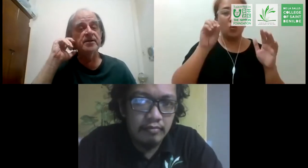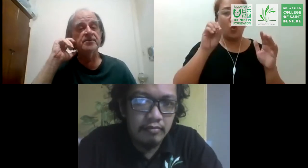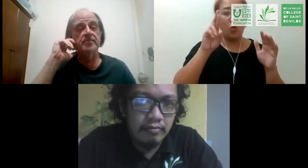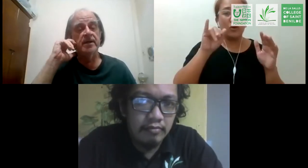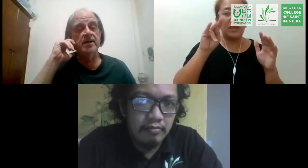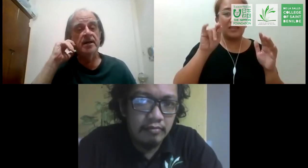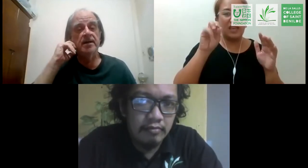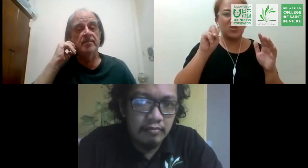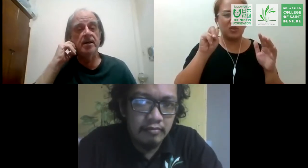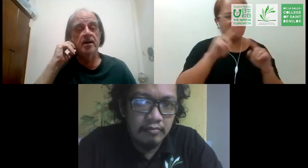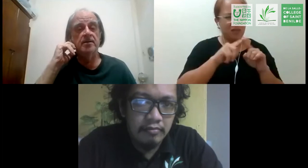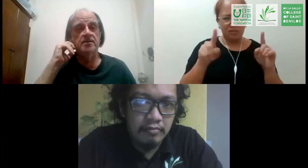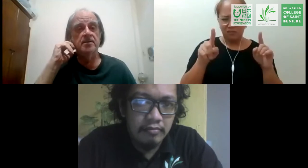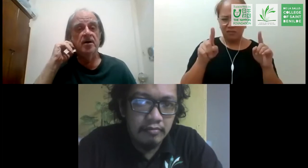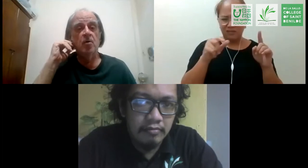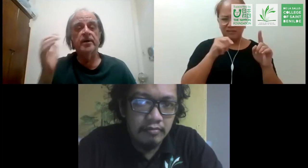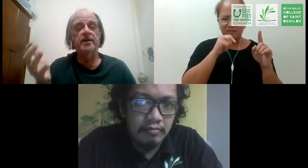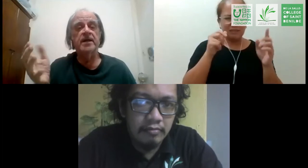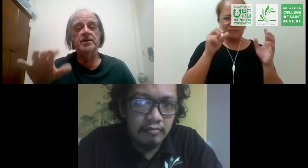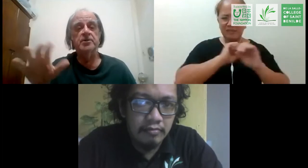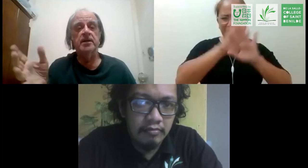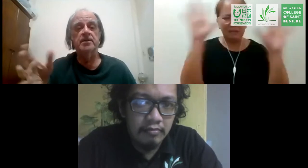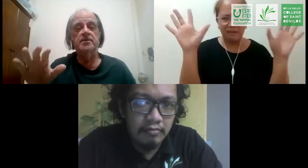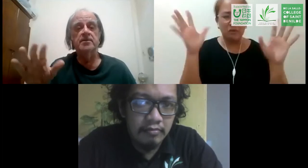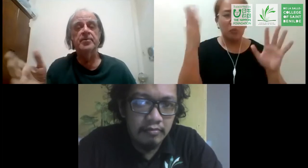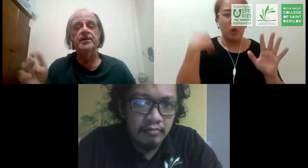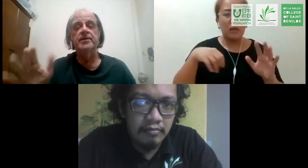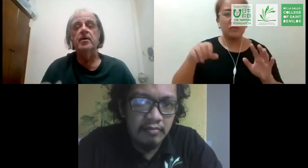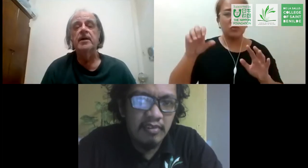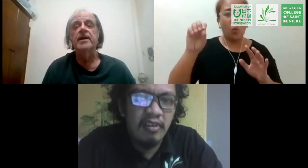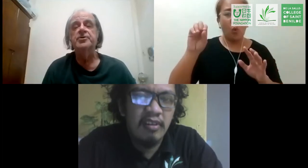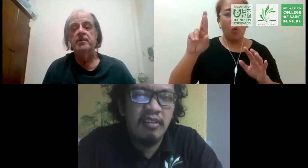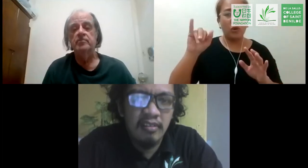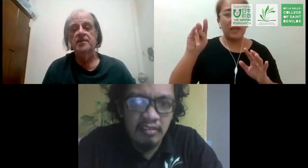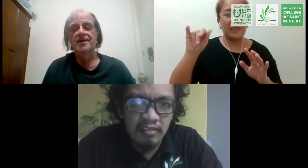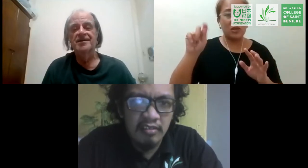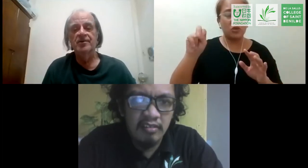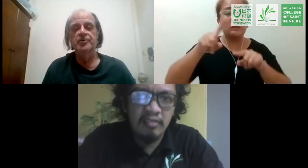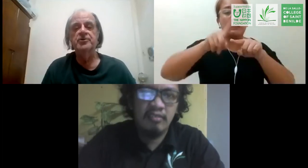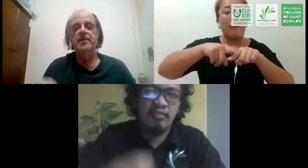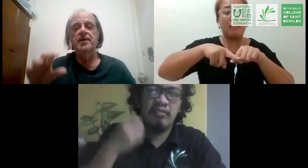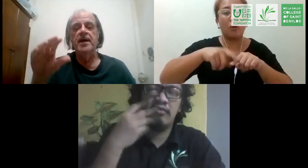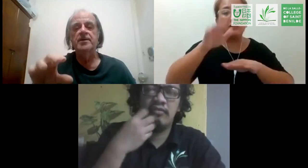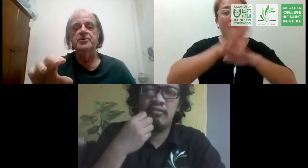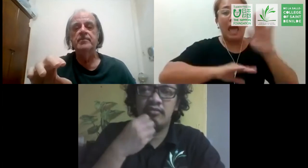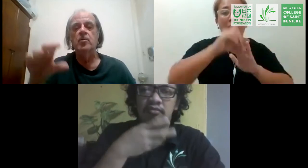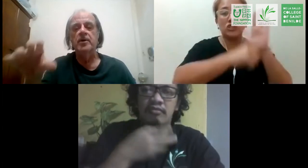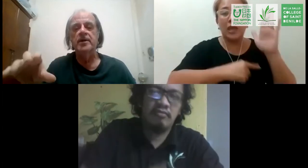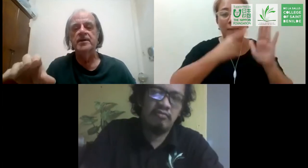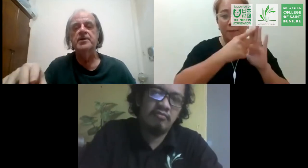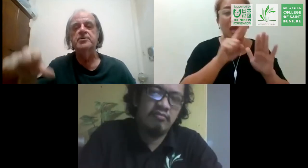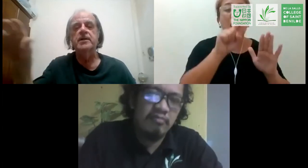lot of sense to me because orientation is dependent on hand shape. So it should be hand